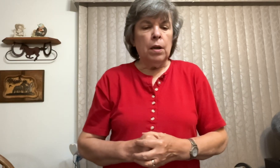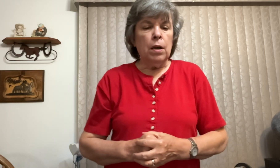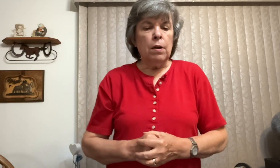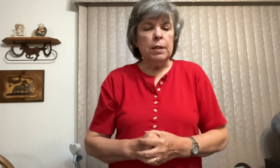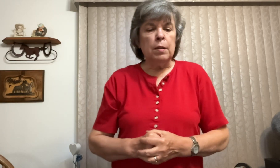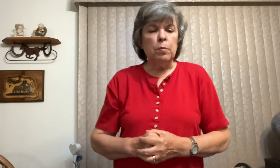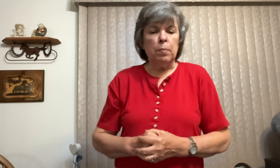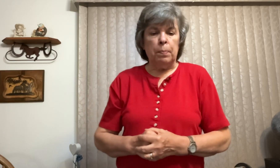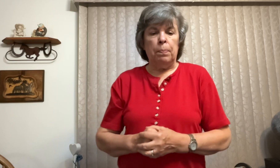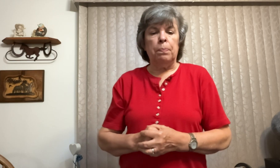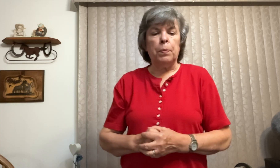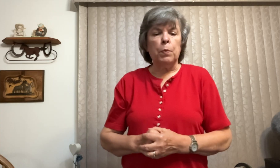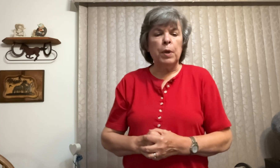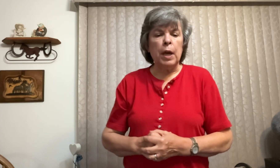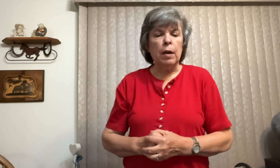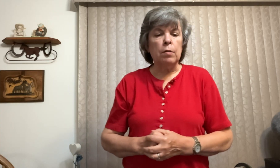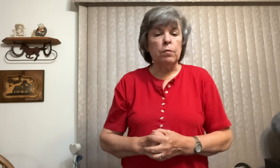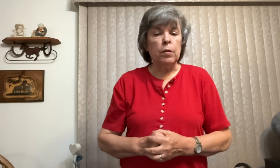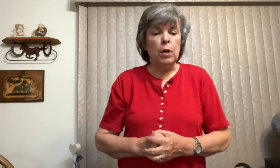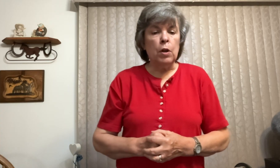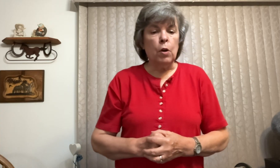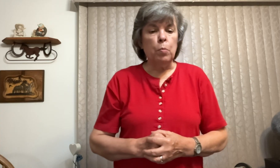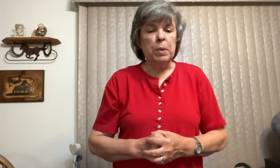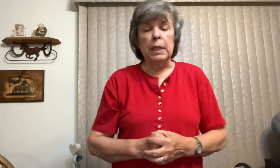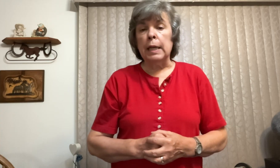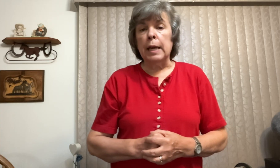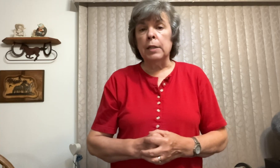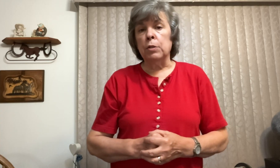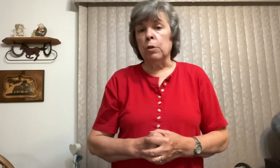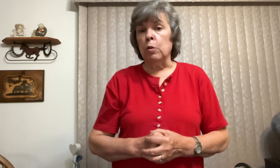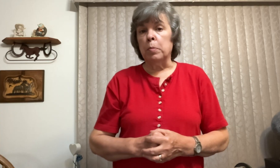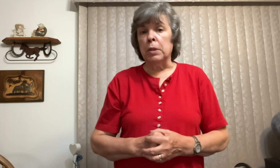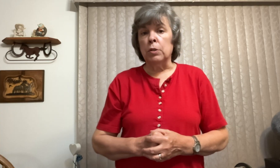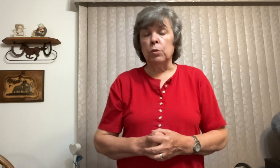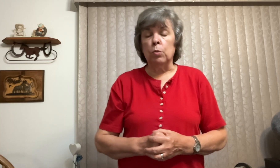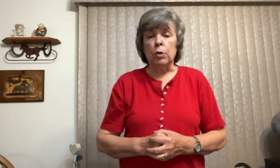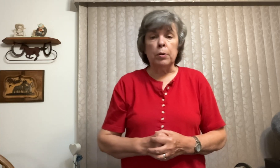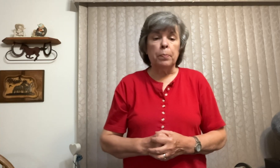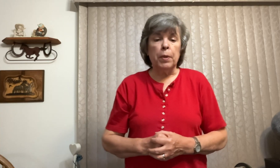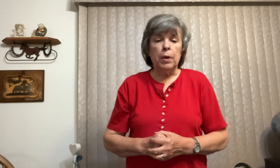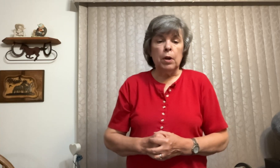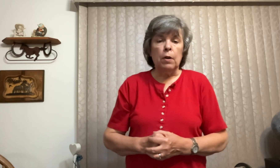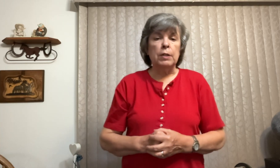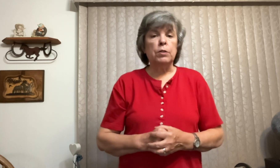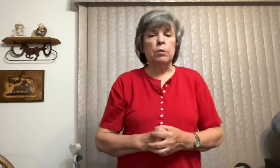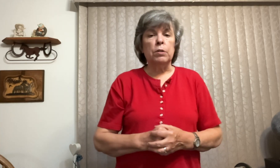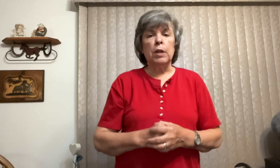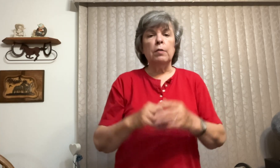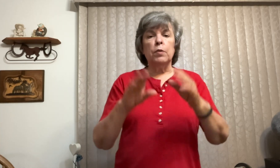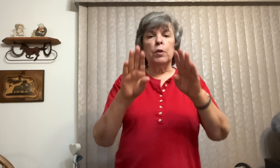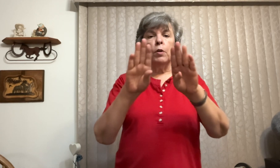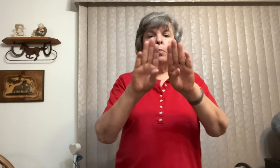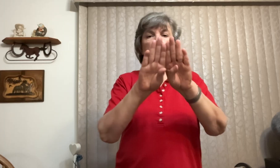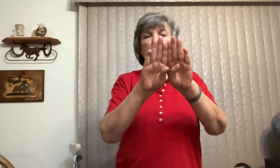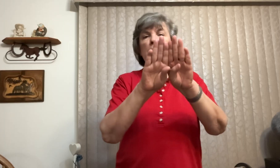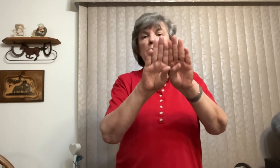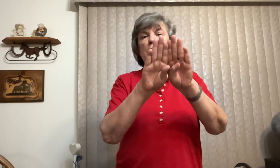All right, then we have open the gates or open a door. All right, so the sign for open is